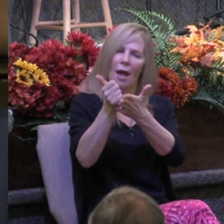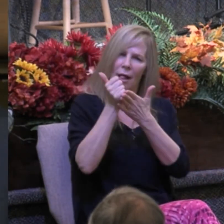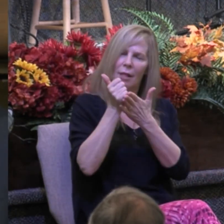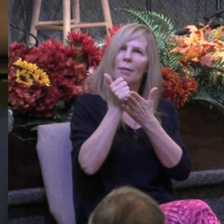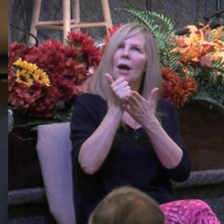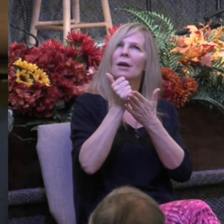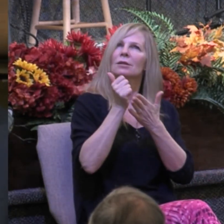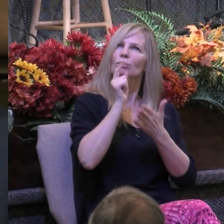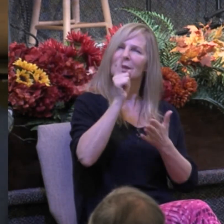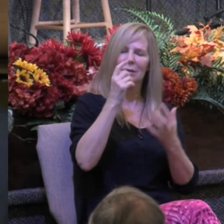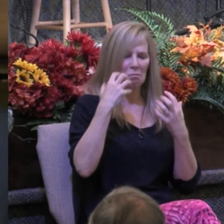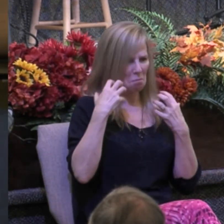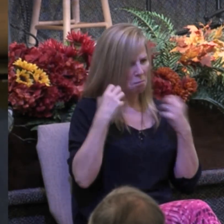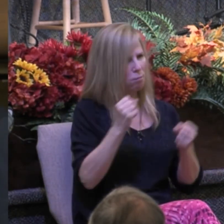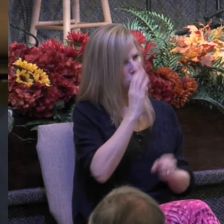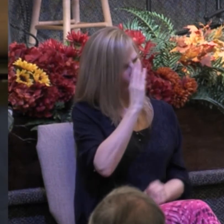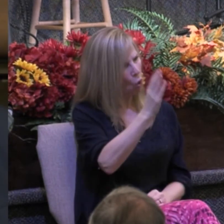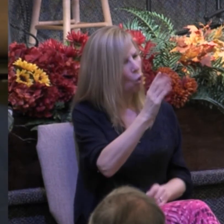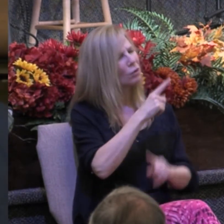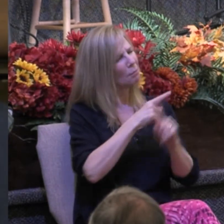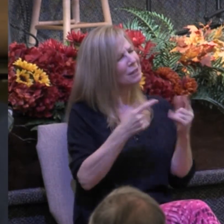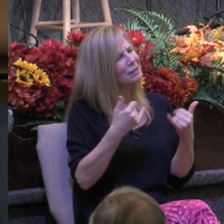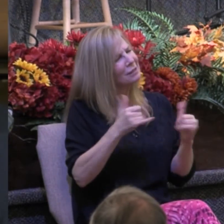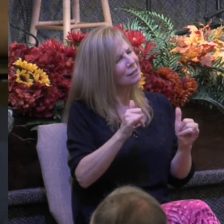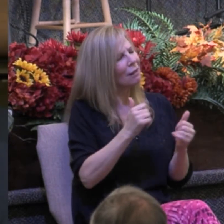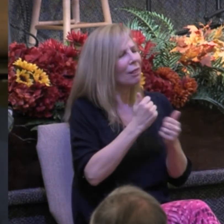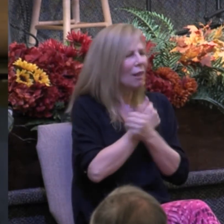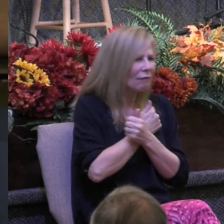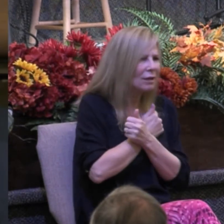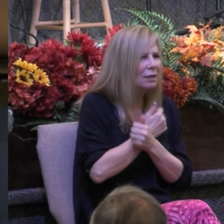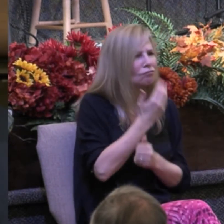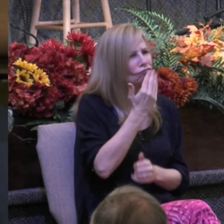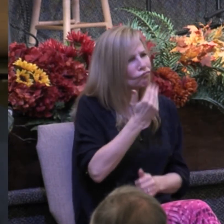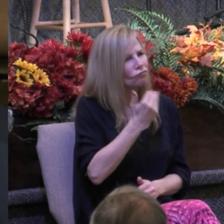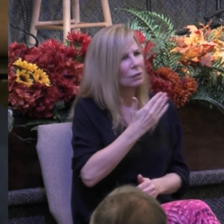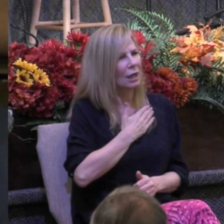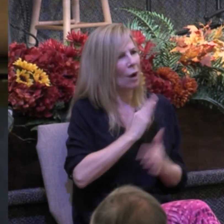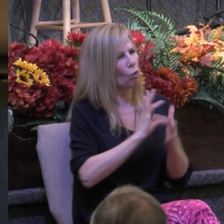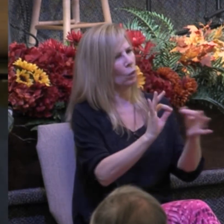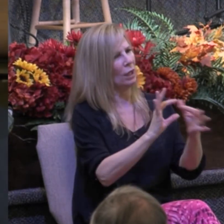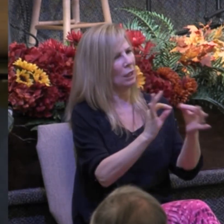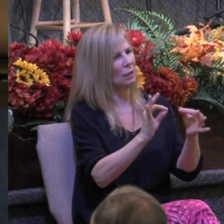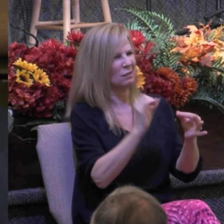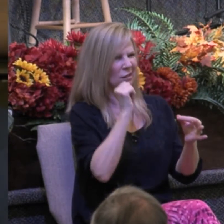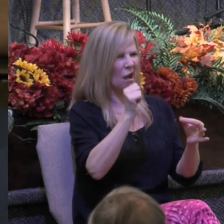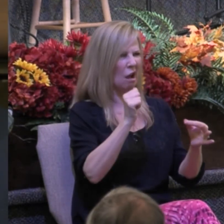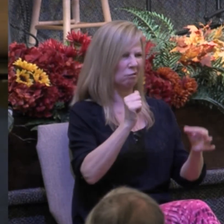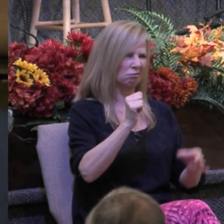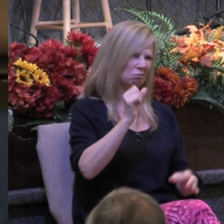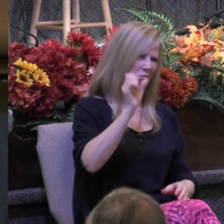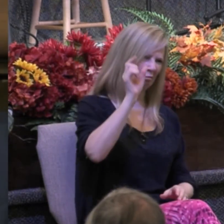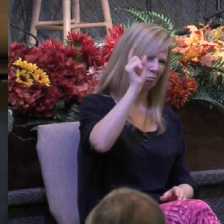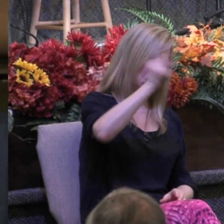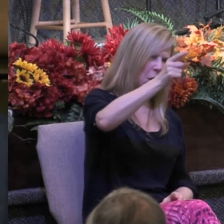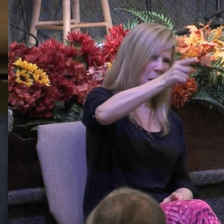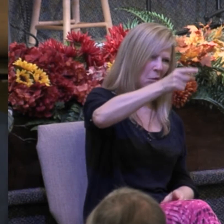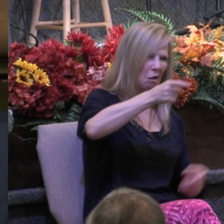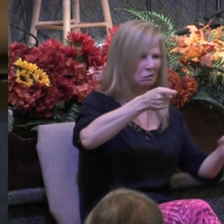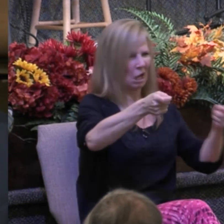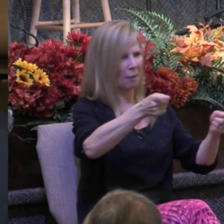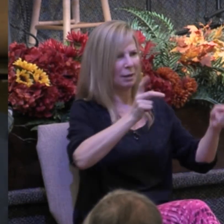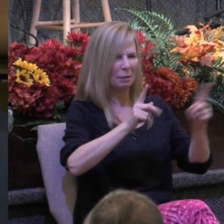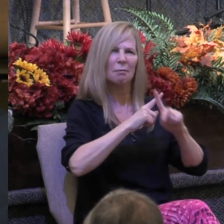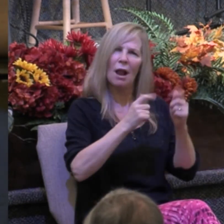be bold and yet gracious and loving in our witness, not overbearing, not dominating people,